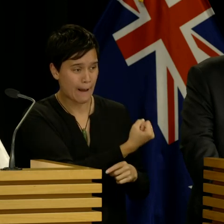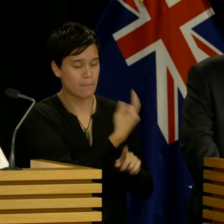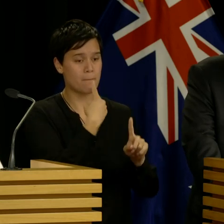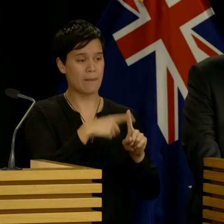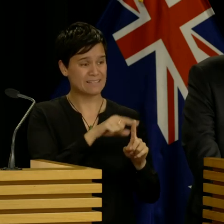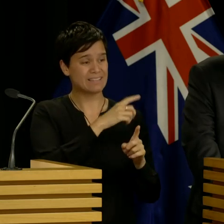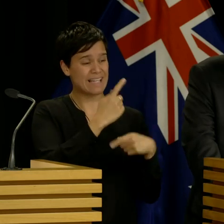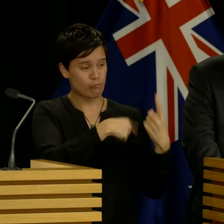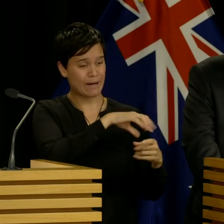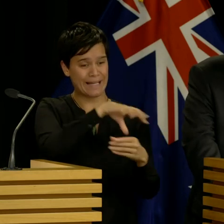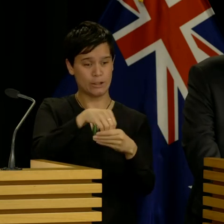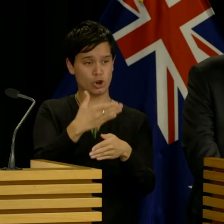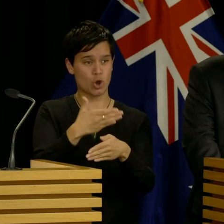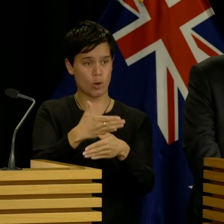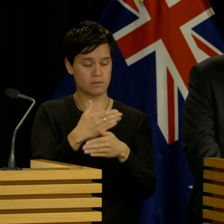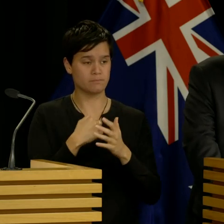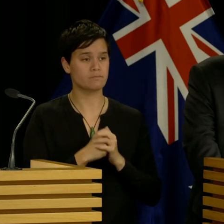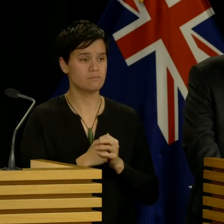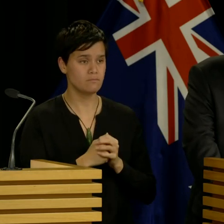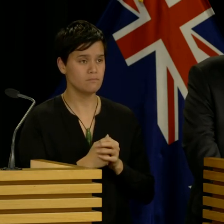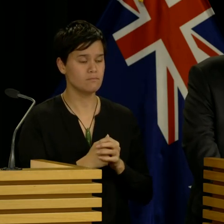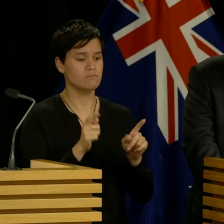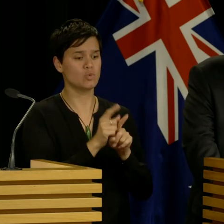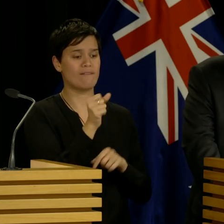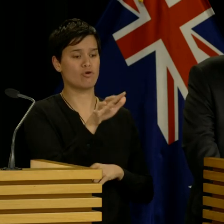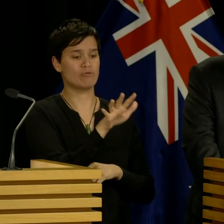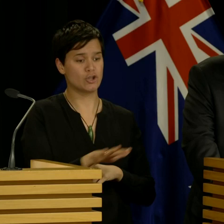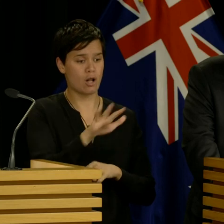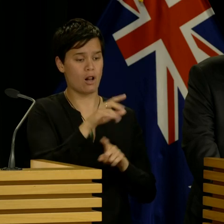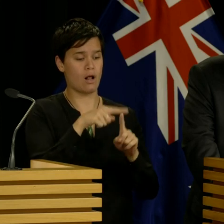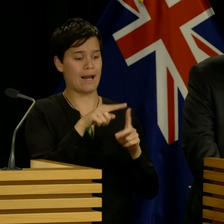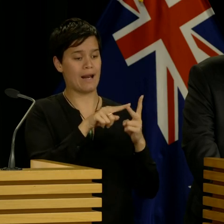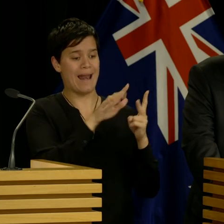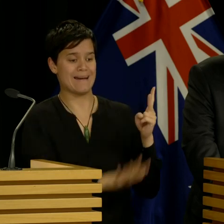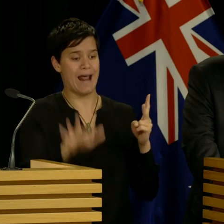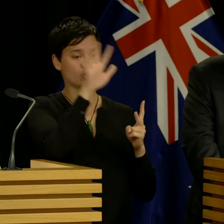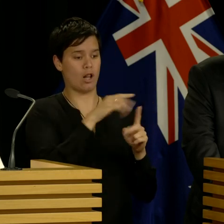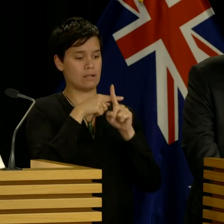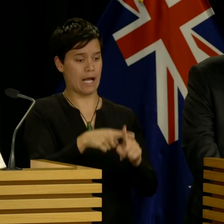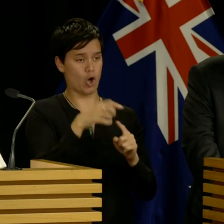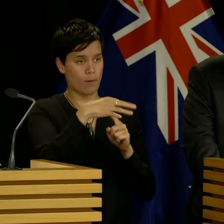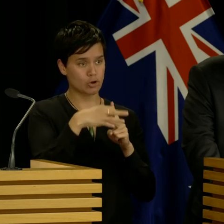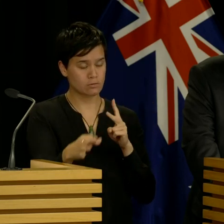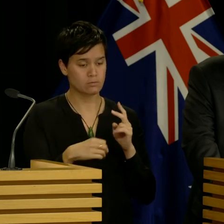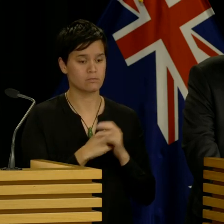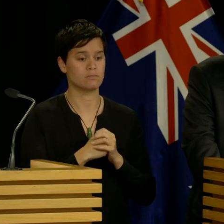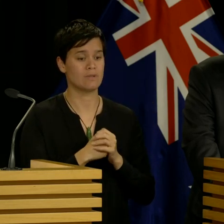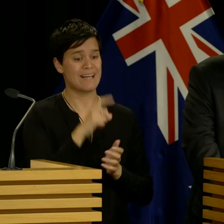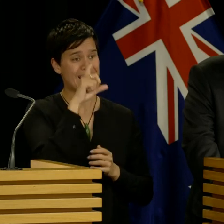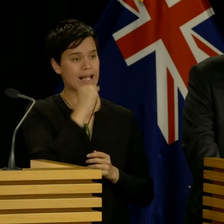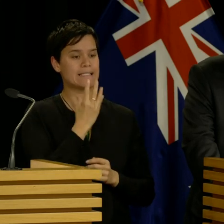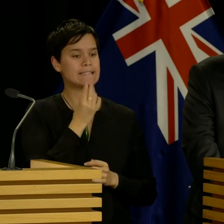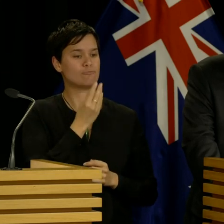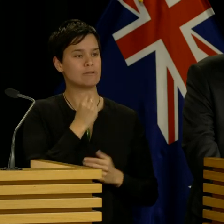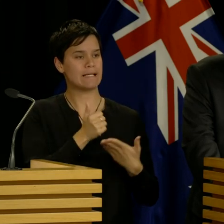with a priority on employer support with regional and national targeting options, income relief programs to provide temporary financial